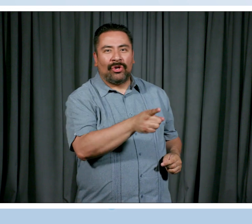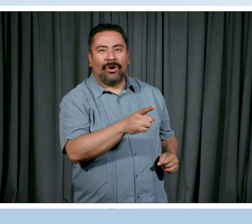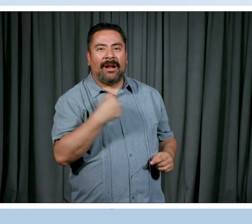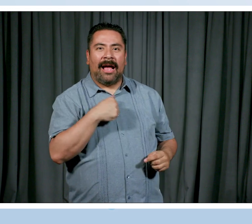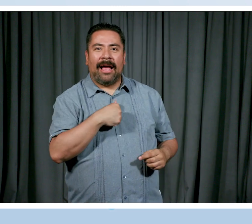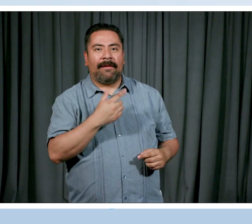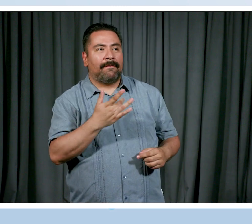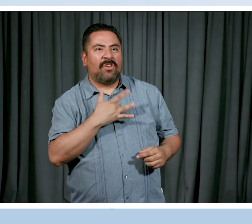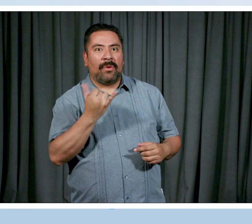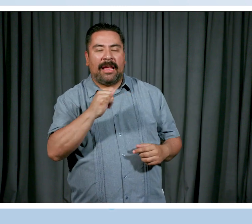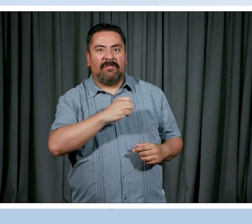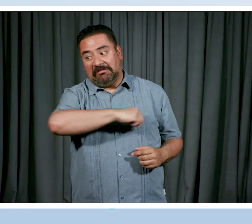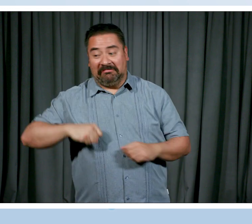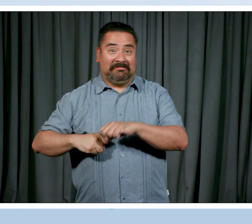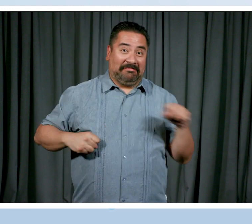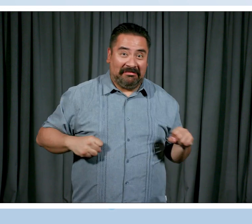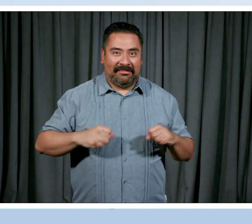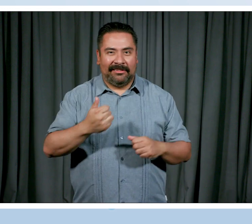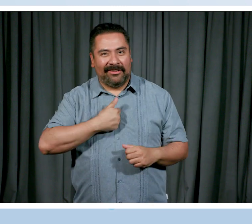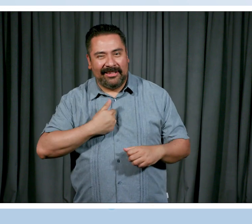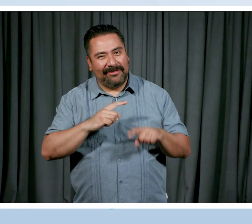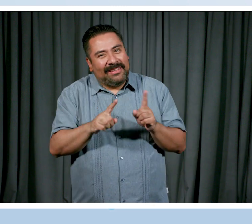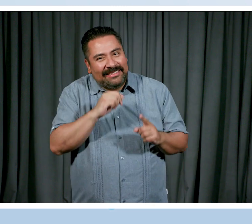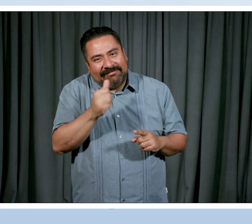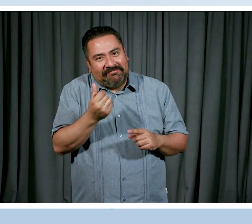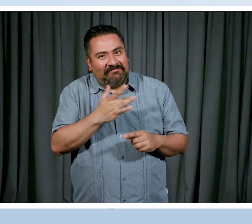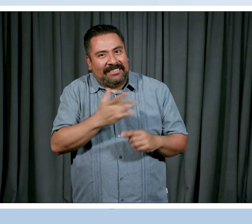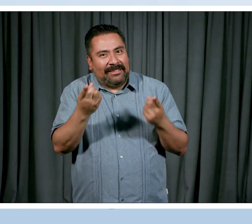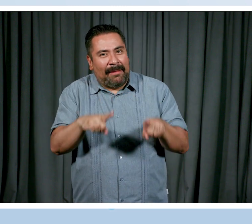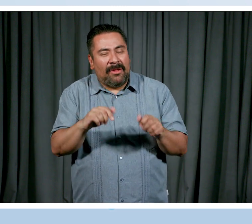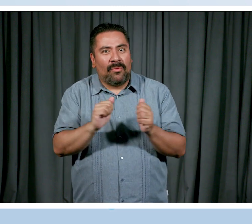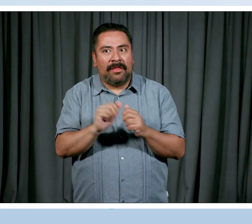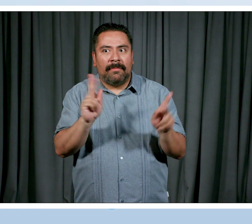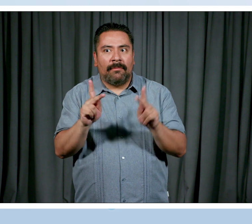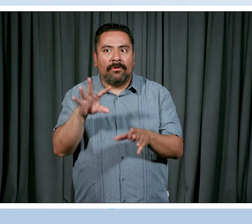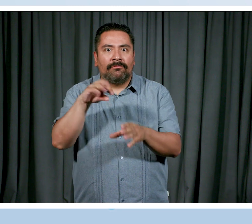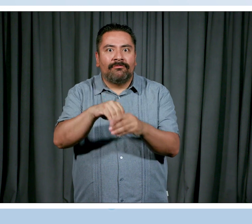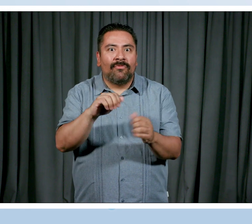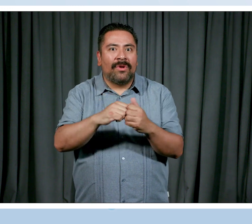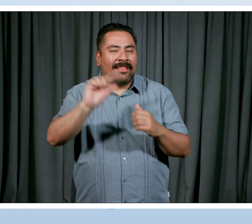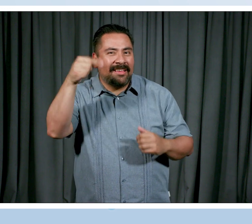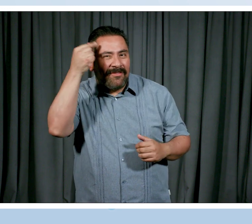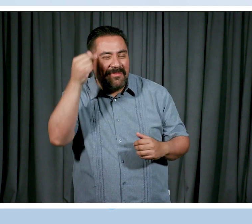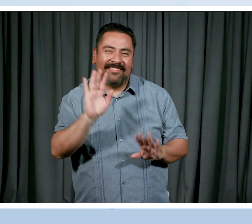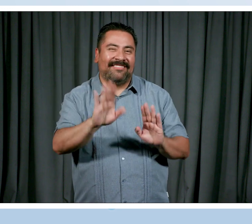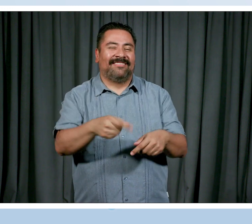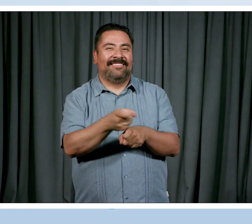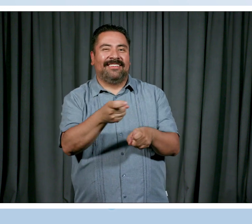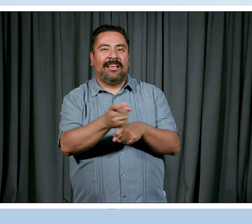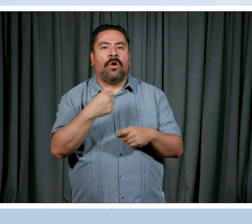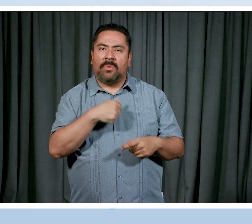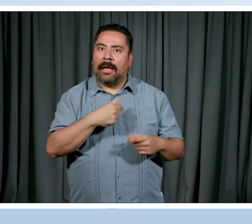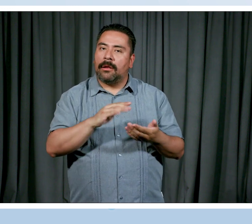of elbowed our way in, but I think that that's not unusual with stakeholders working with government. But no, we've actually had like a